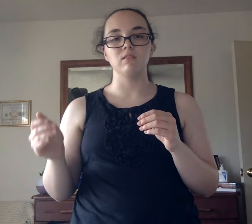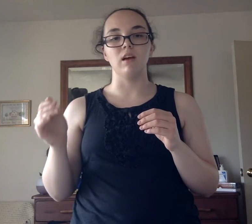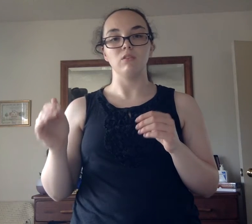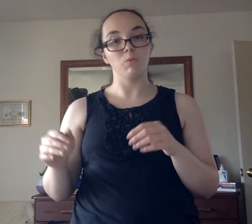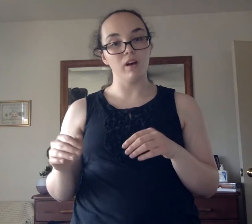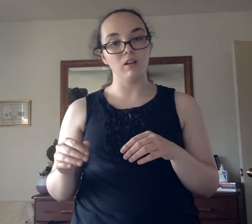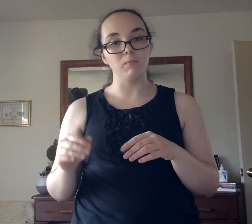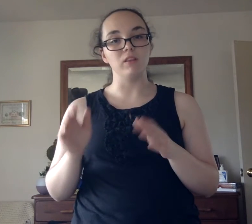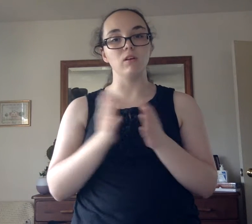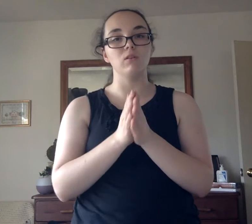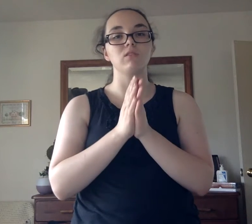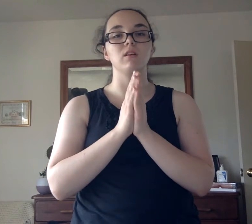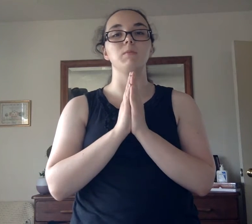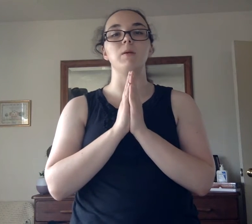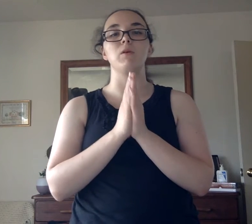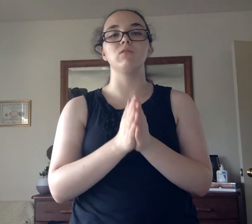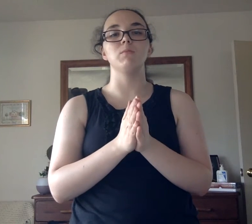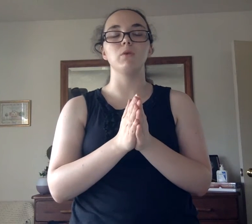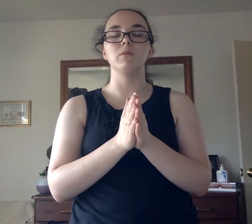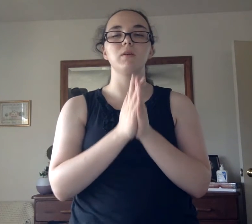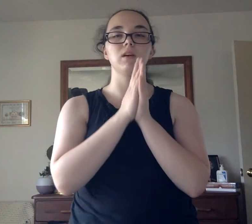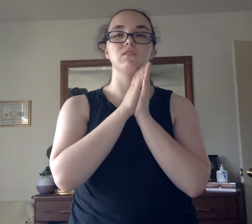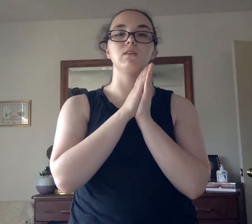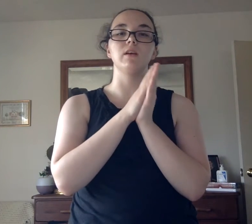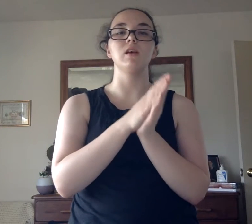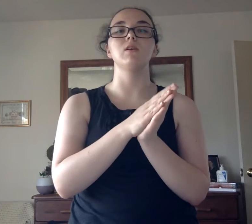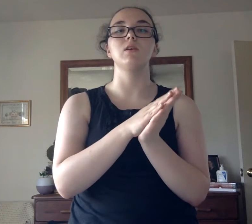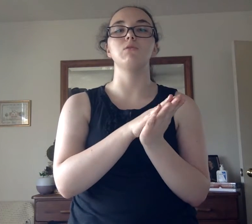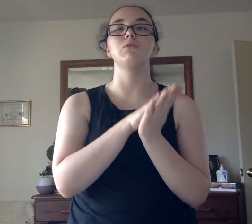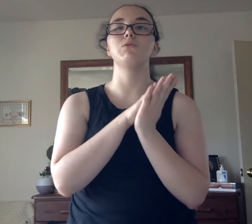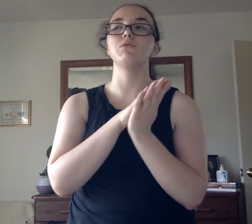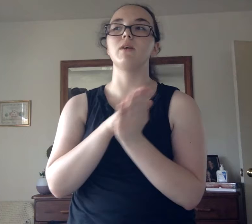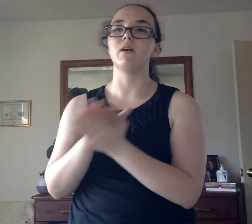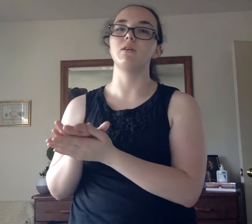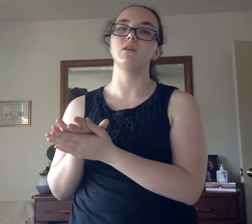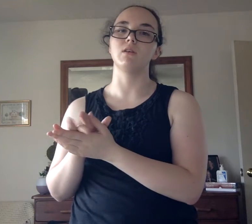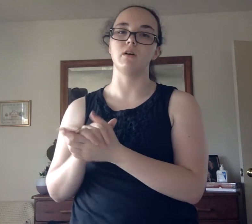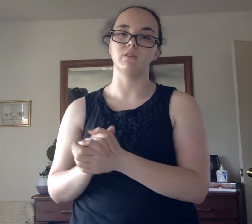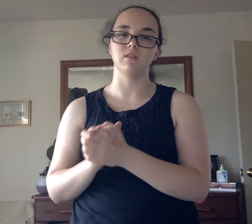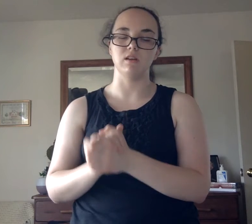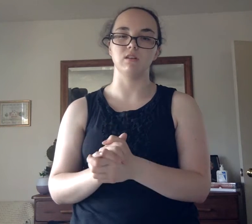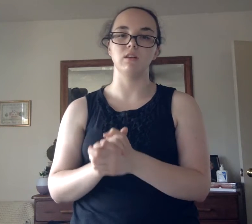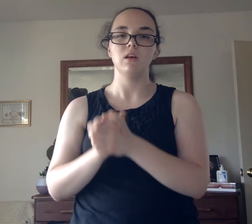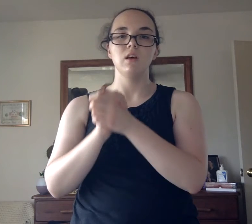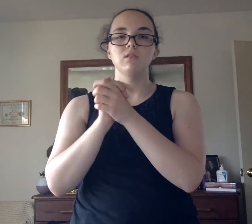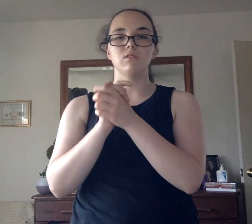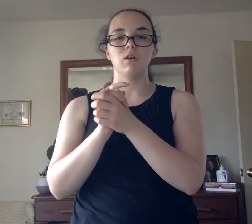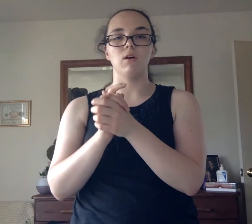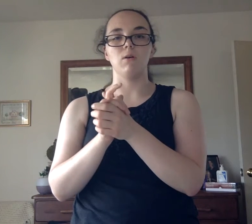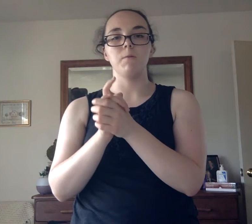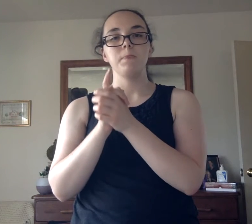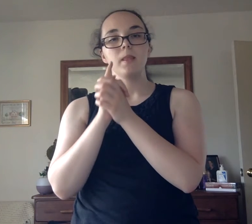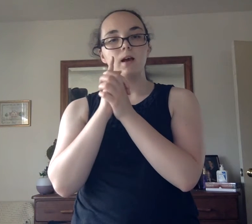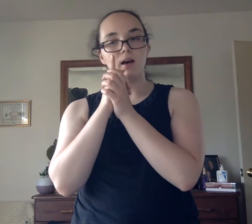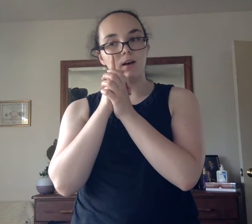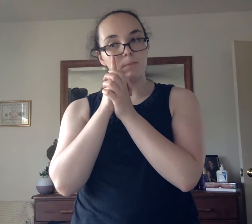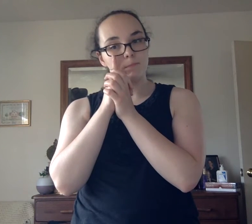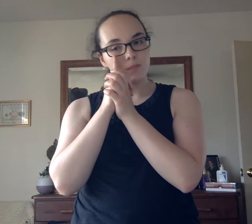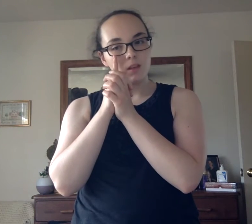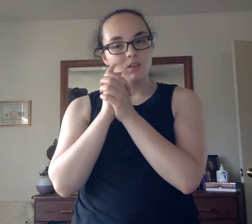as well, but those are going to be most important because they're going to carry you throughout your conversation. So